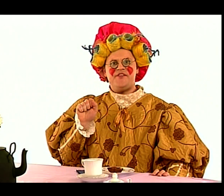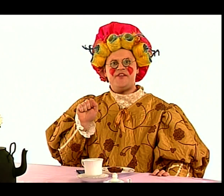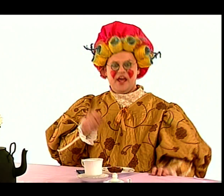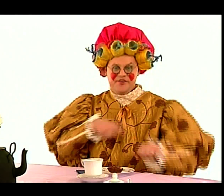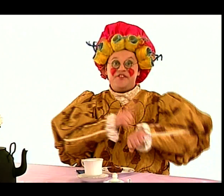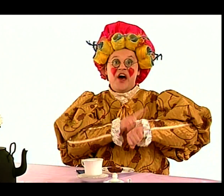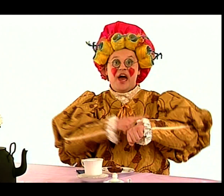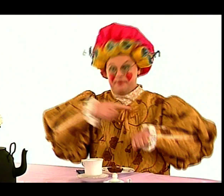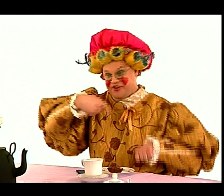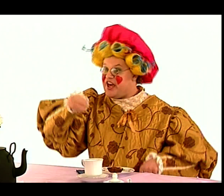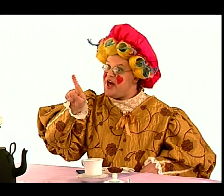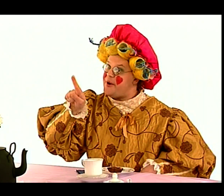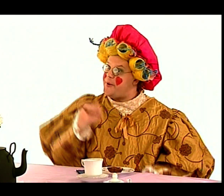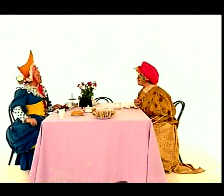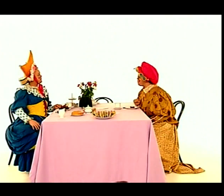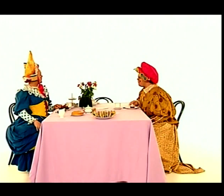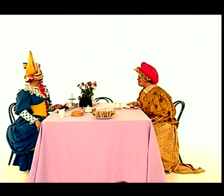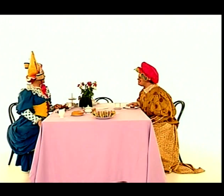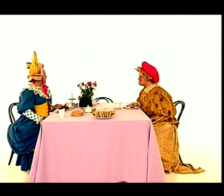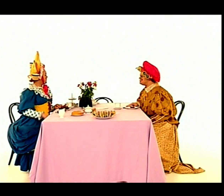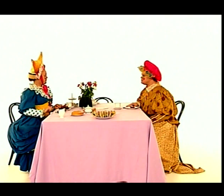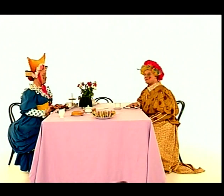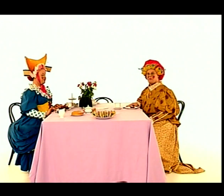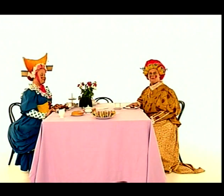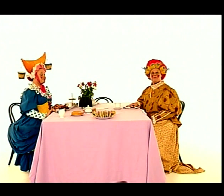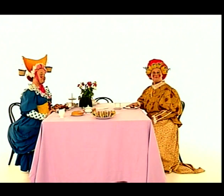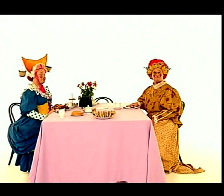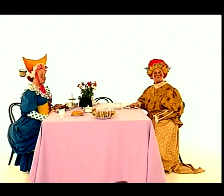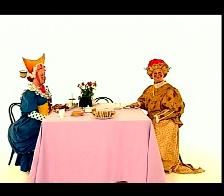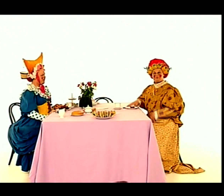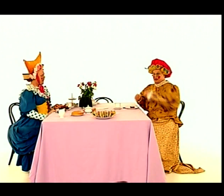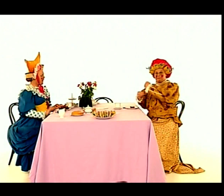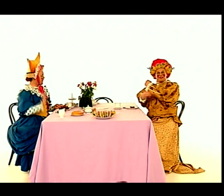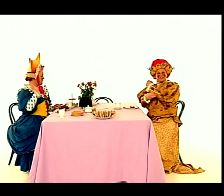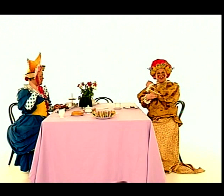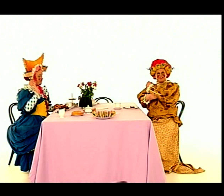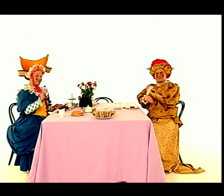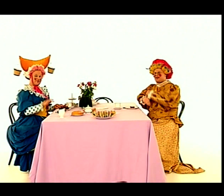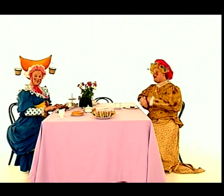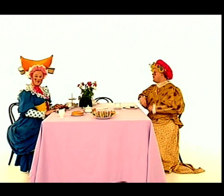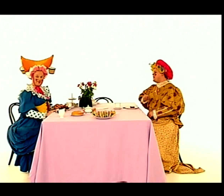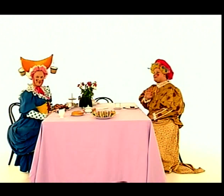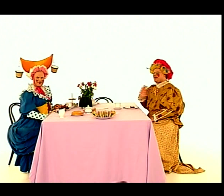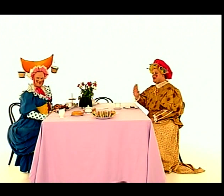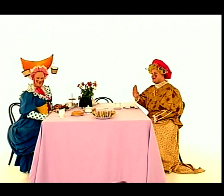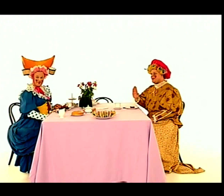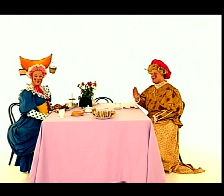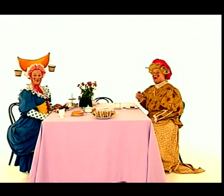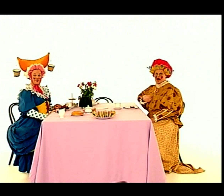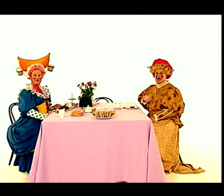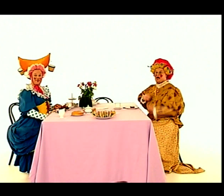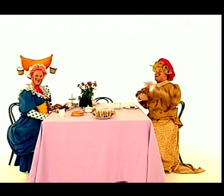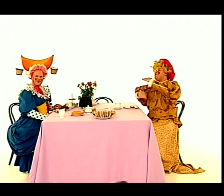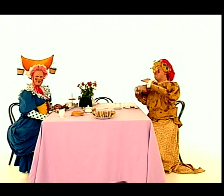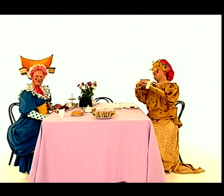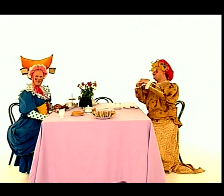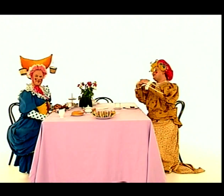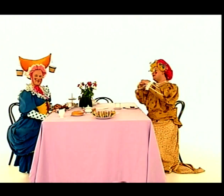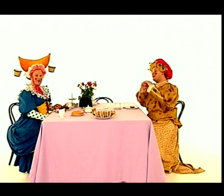It's time to go. But what about your biscuits? Biscuits? Oh, no. I'm full.